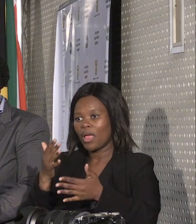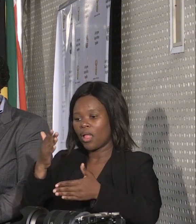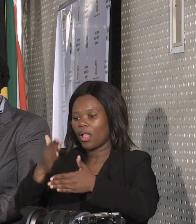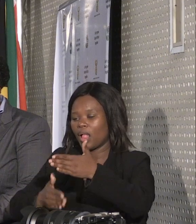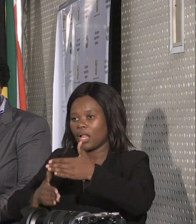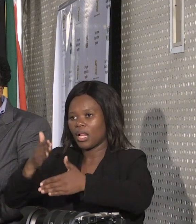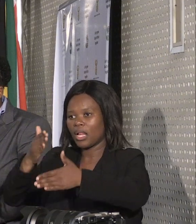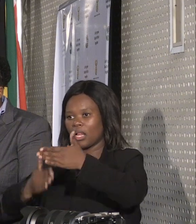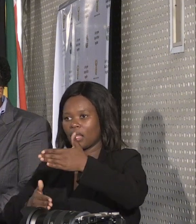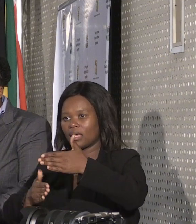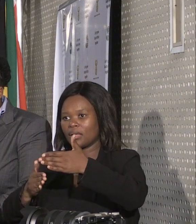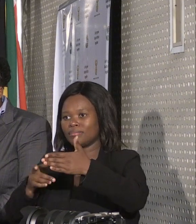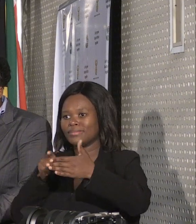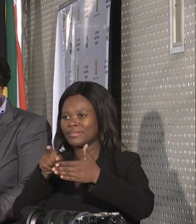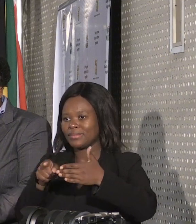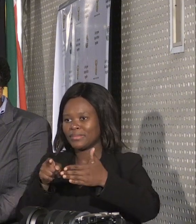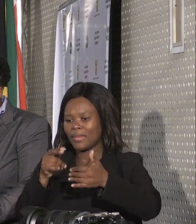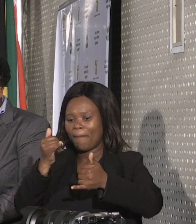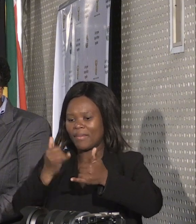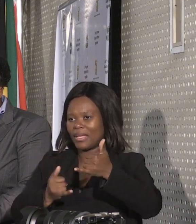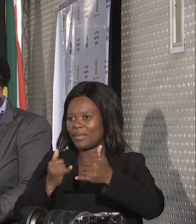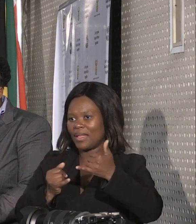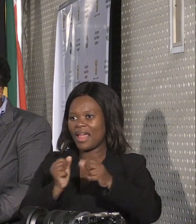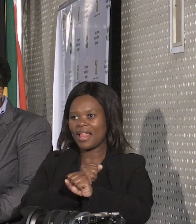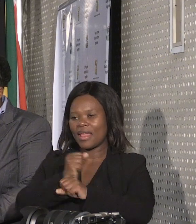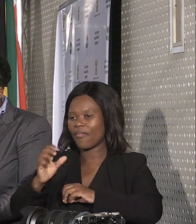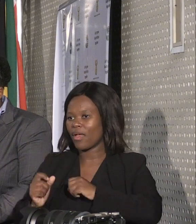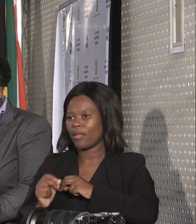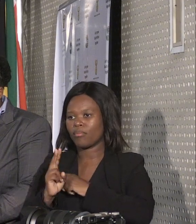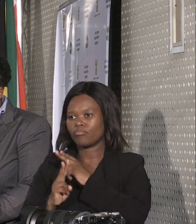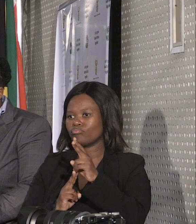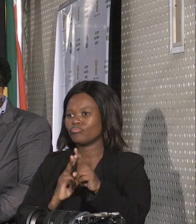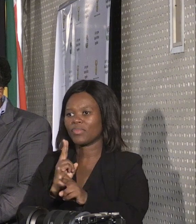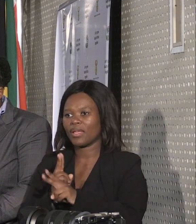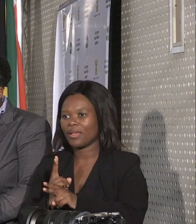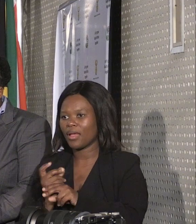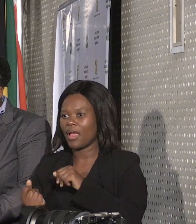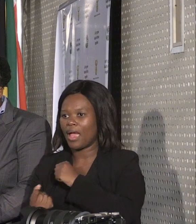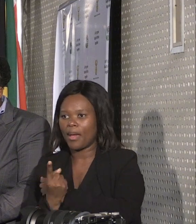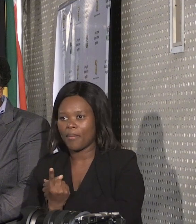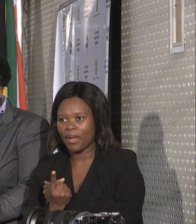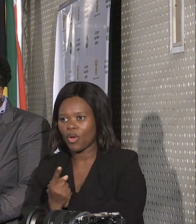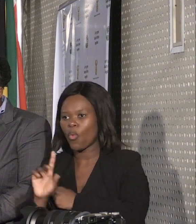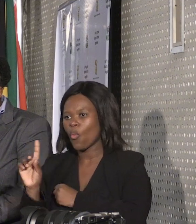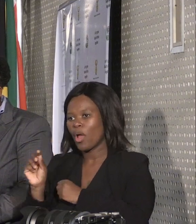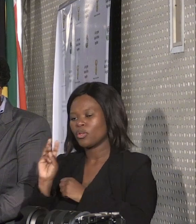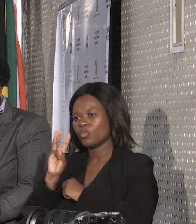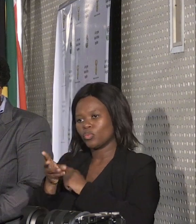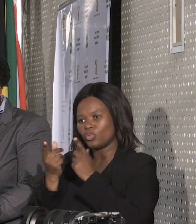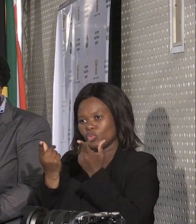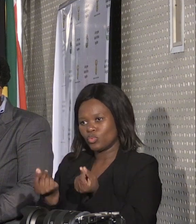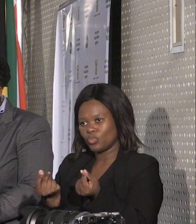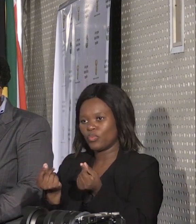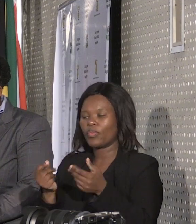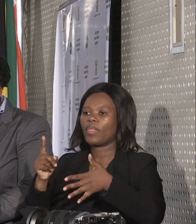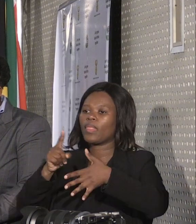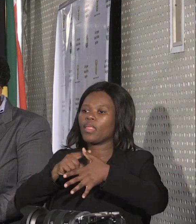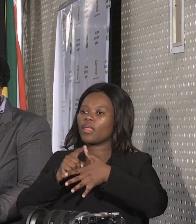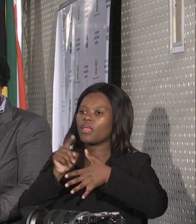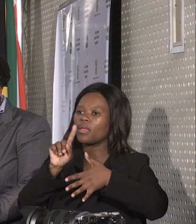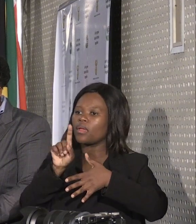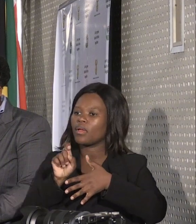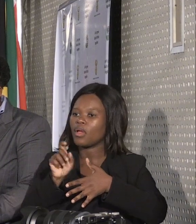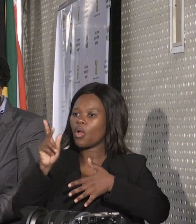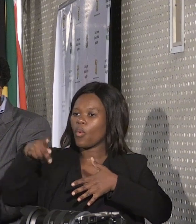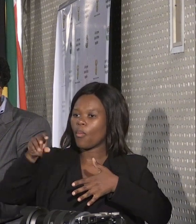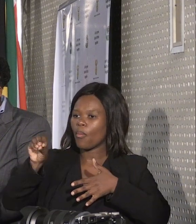be repeated? And can you ensure that it will not recur? The second question from William Horn. Is the